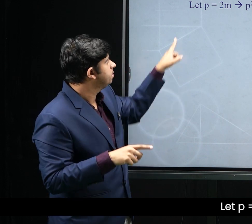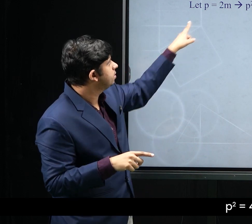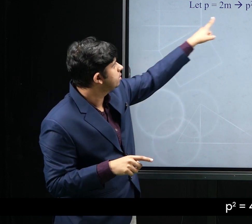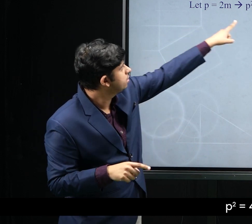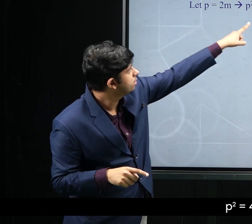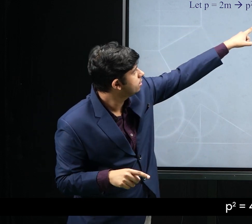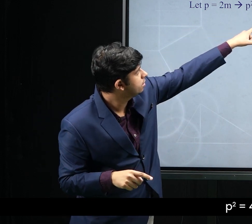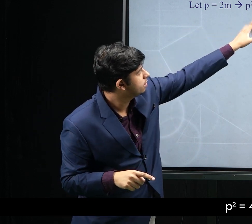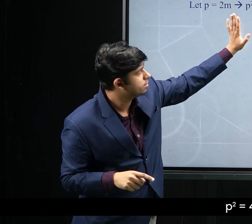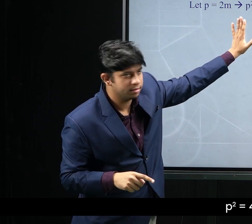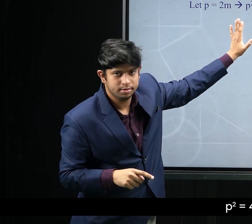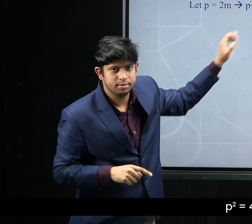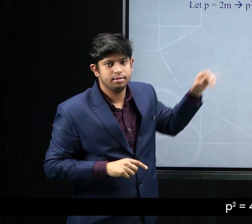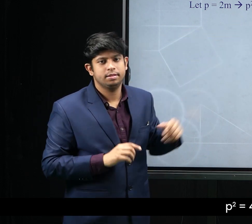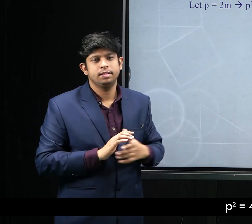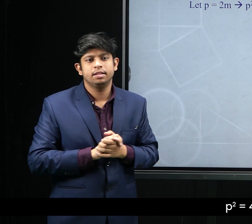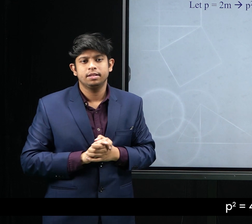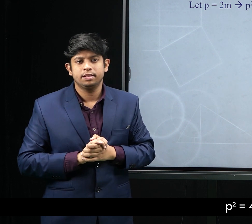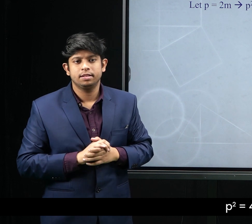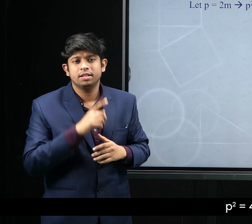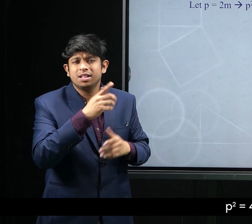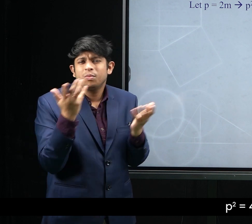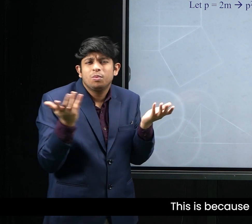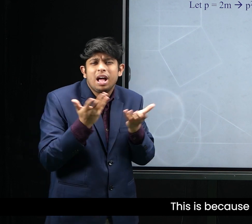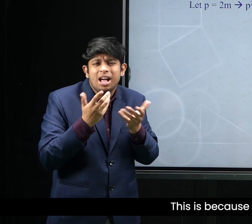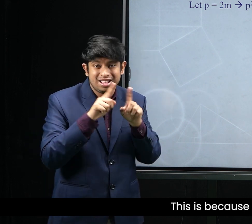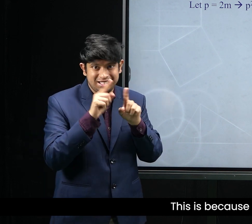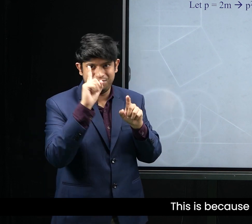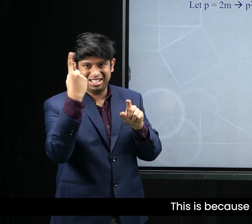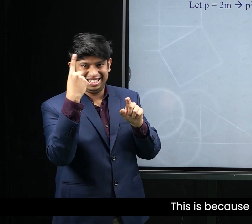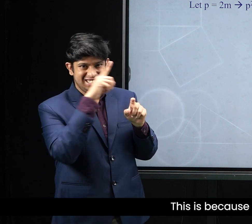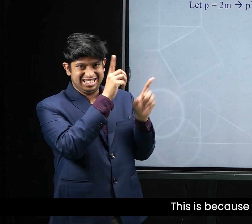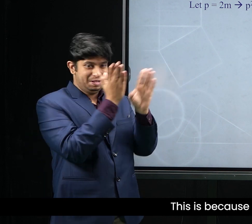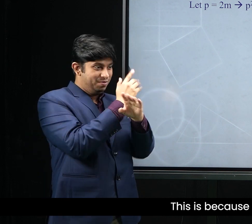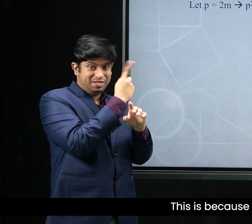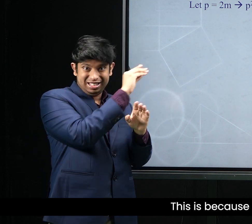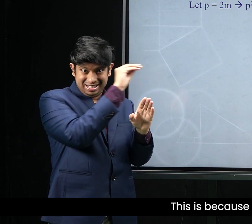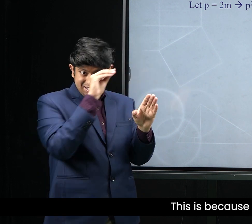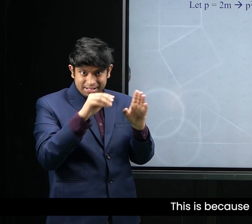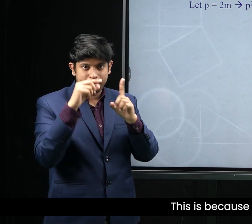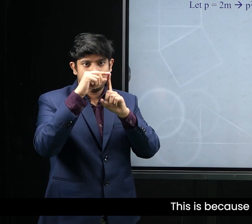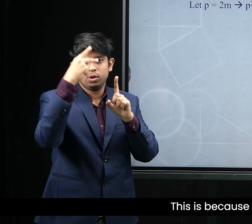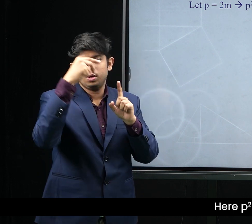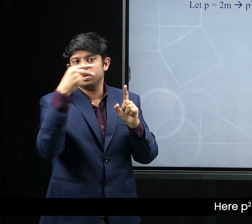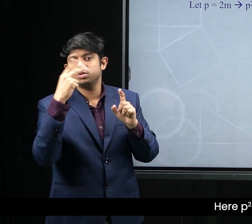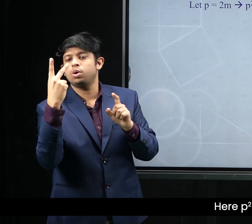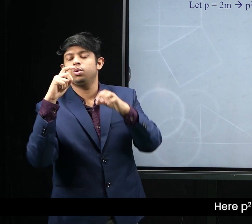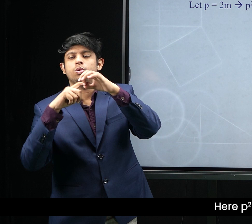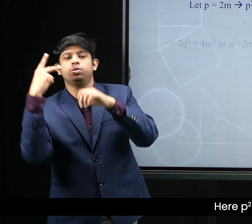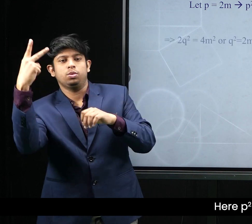p square equal to 4m square. This is because of equation 1. Here p square is equal